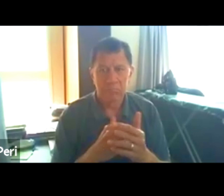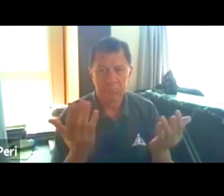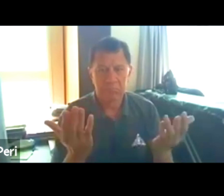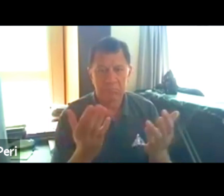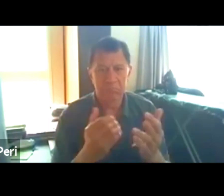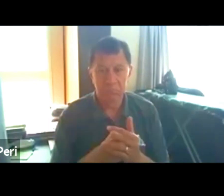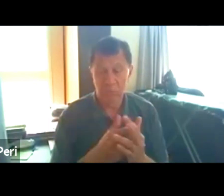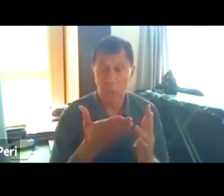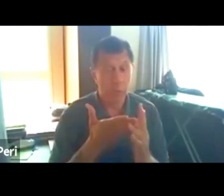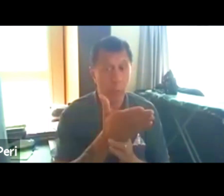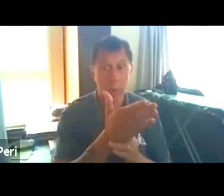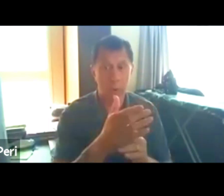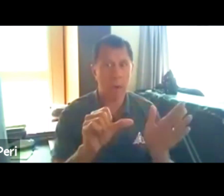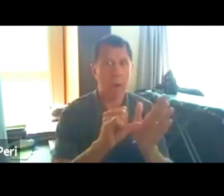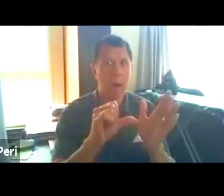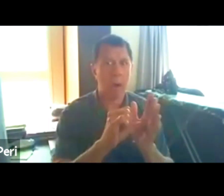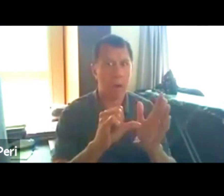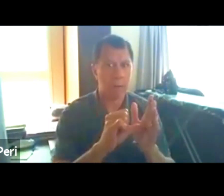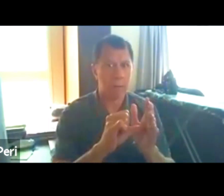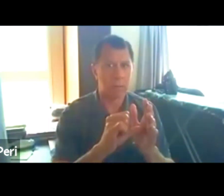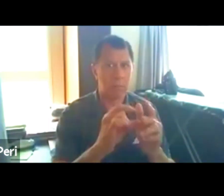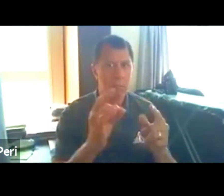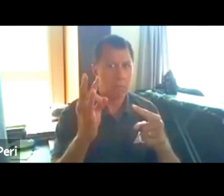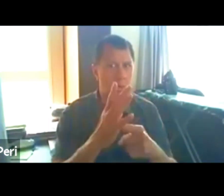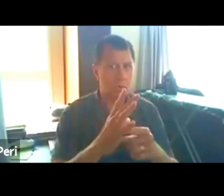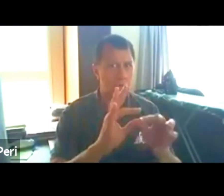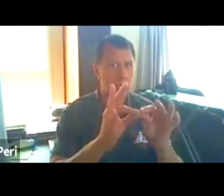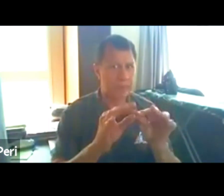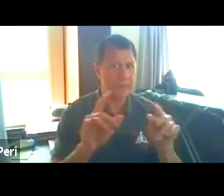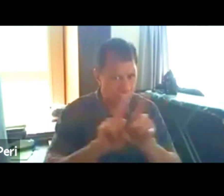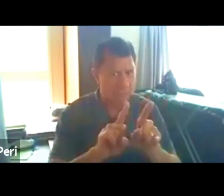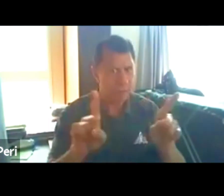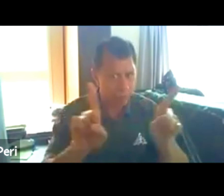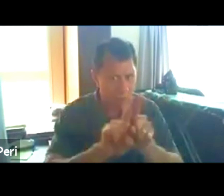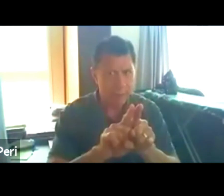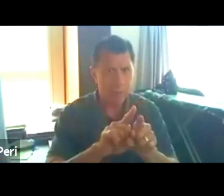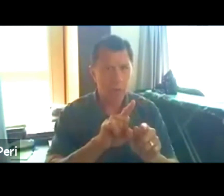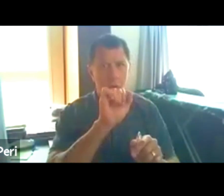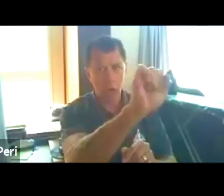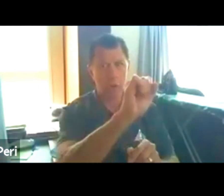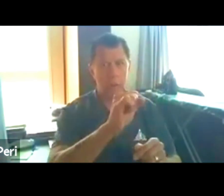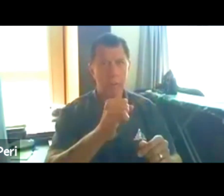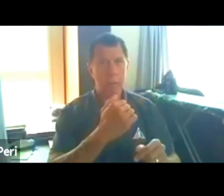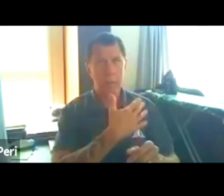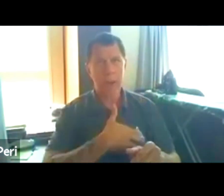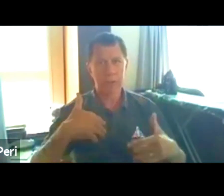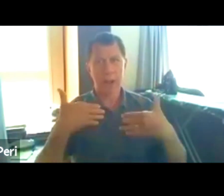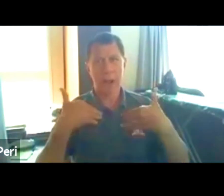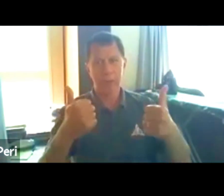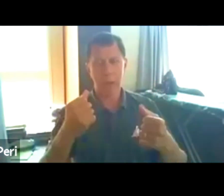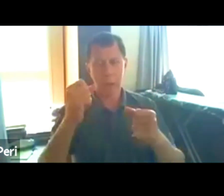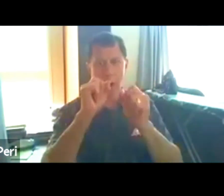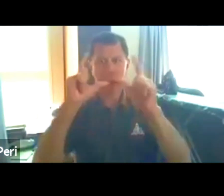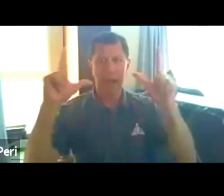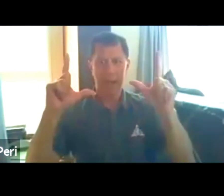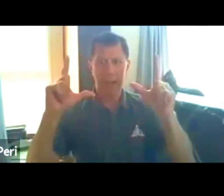it was able to be, that made it accessible for me. But I know some of the deaf community